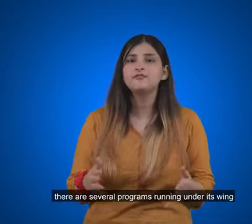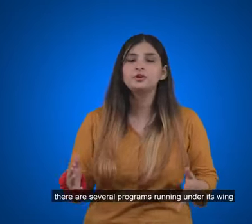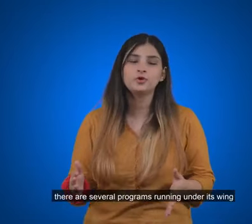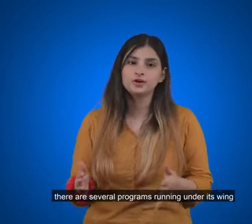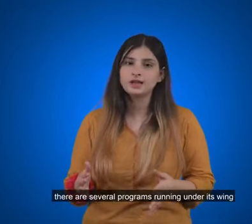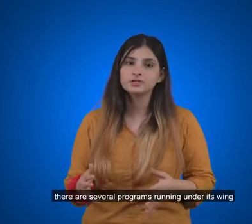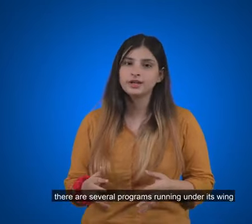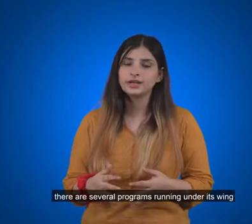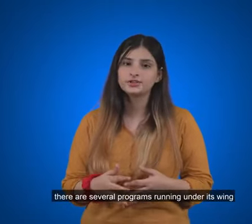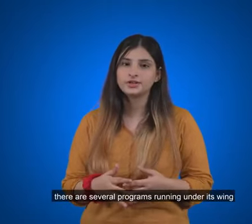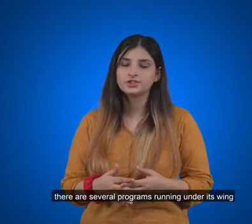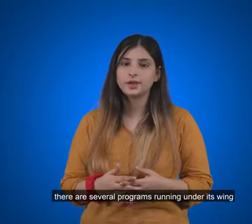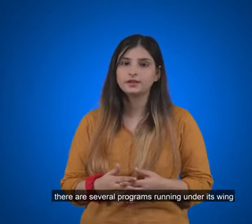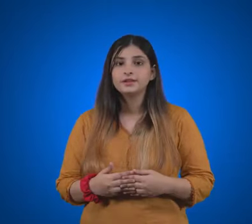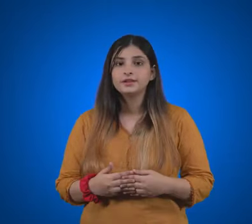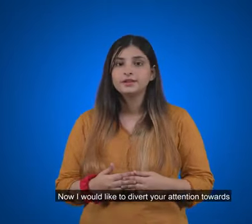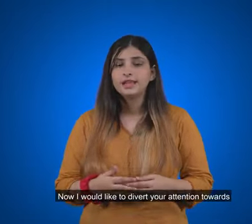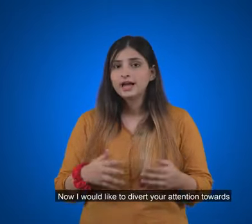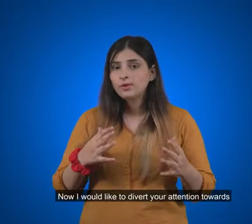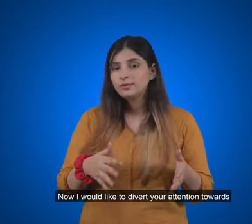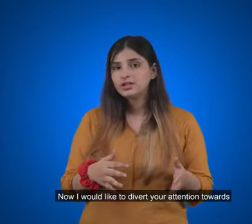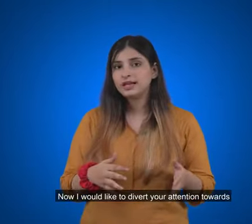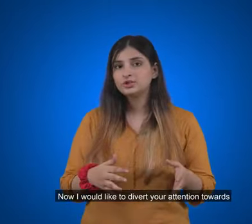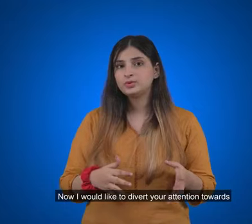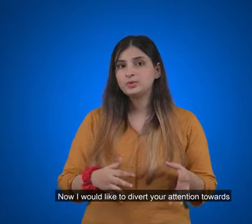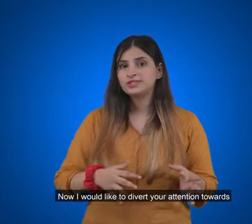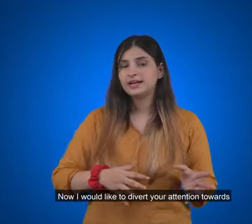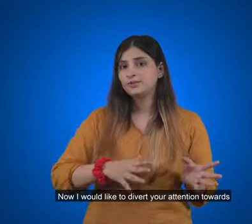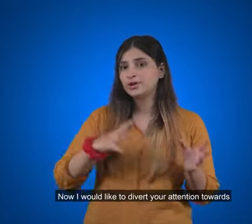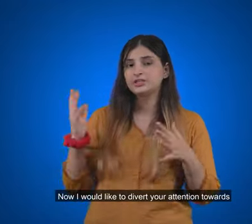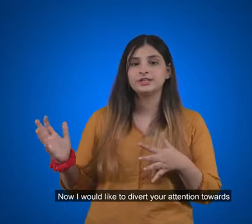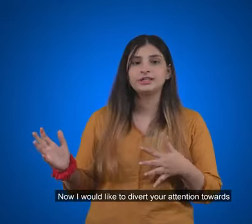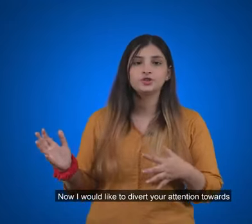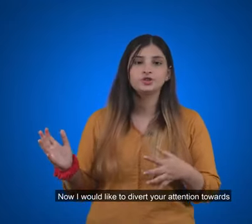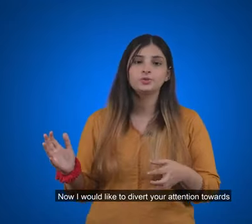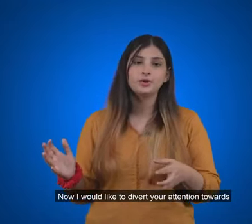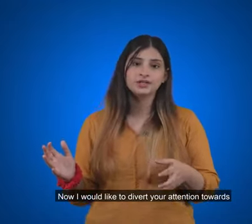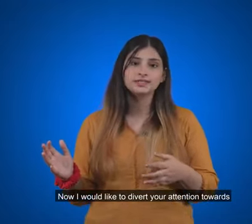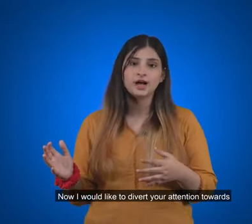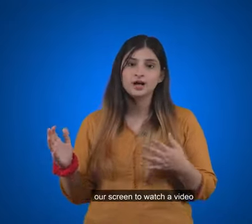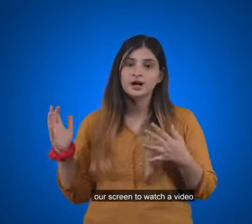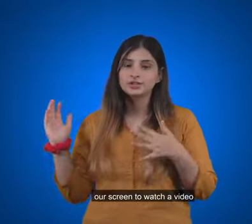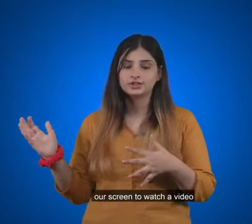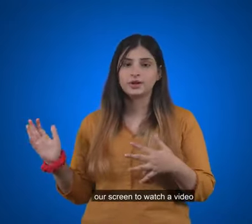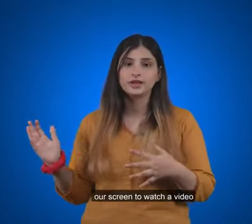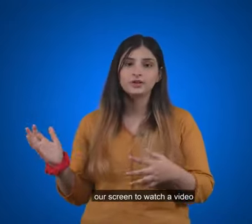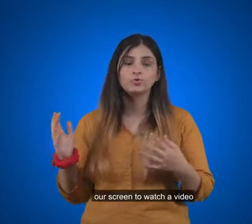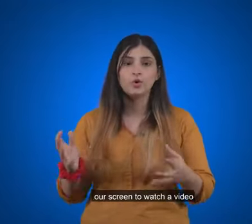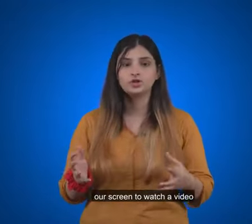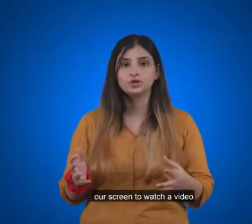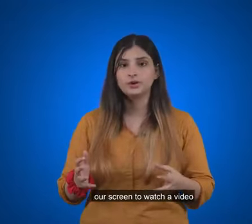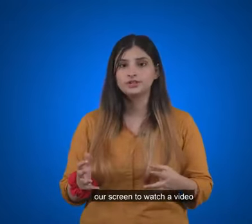several programs running under its wing. Now I would like to divert your attention towards our screen to watch a